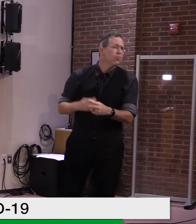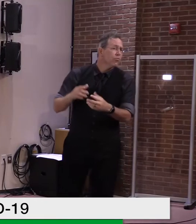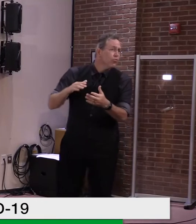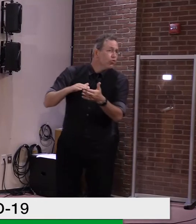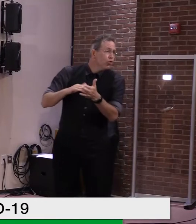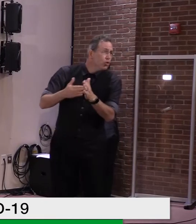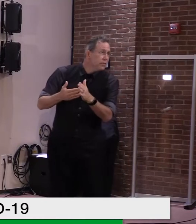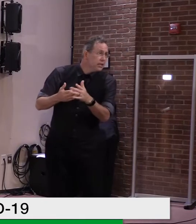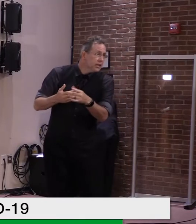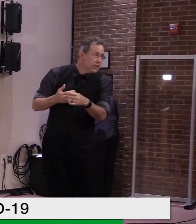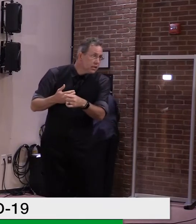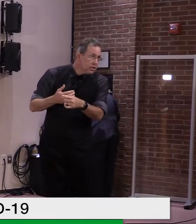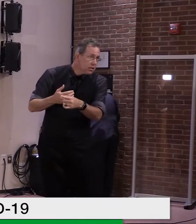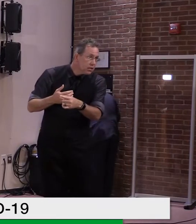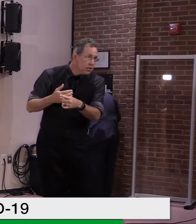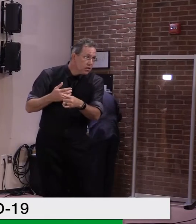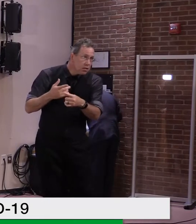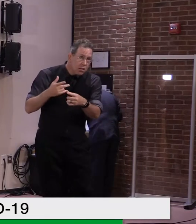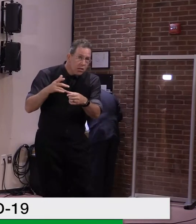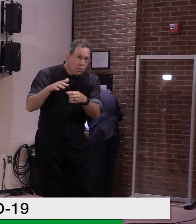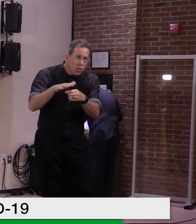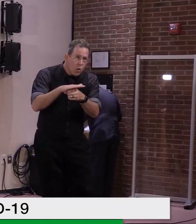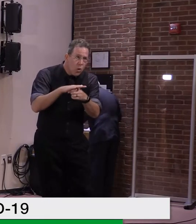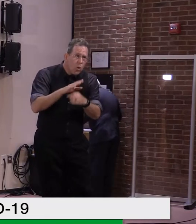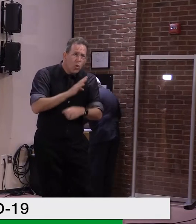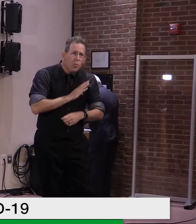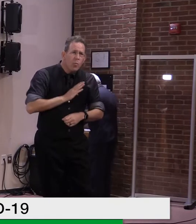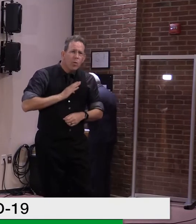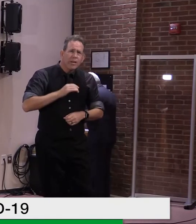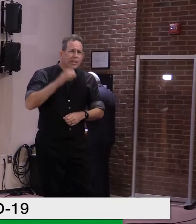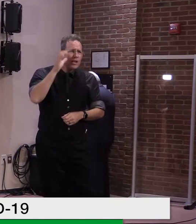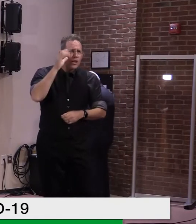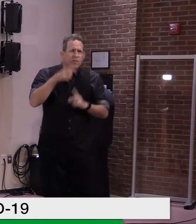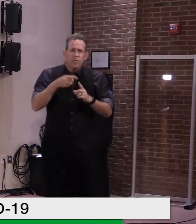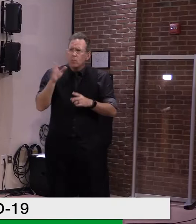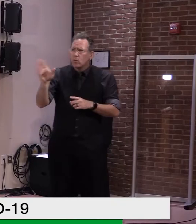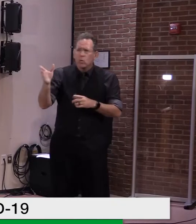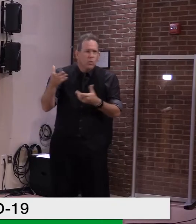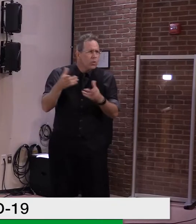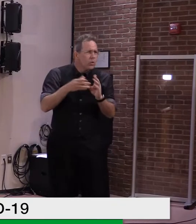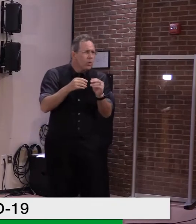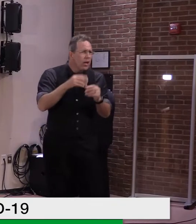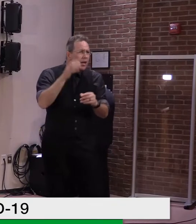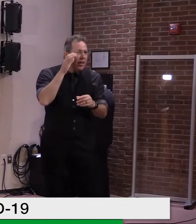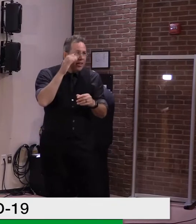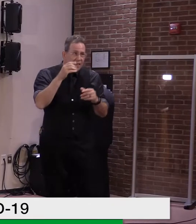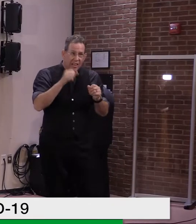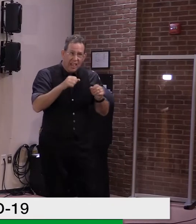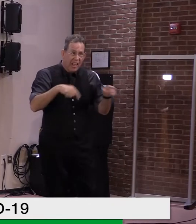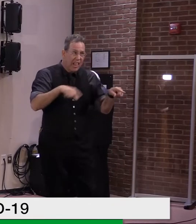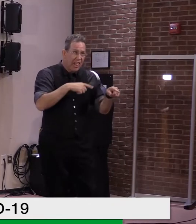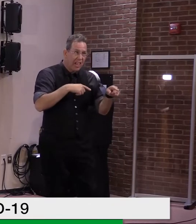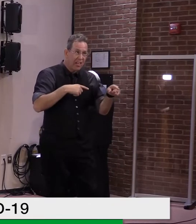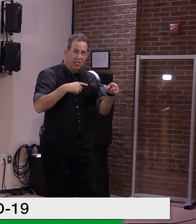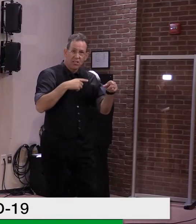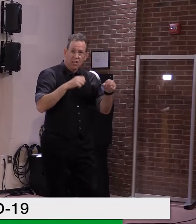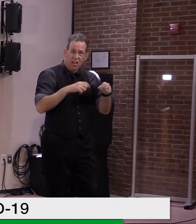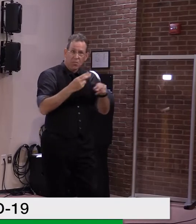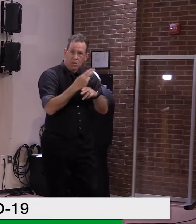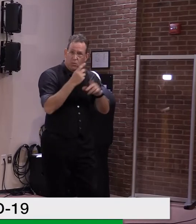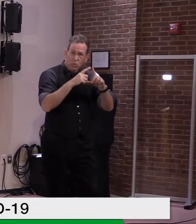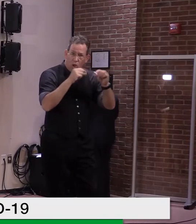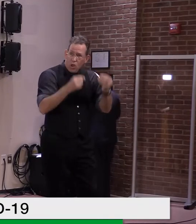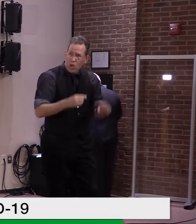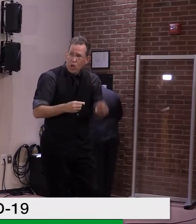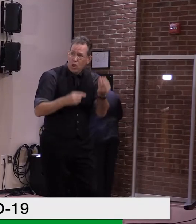your vaccination or you've got to wear a mask, or they're not allowed to put any restrictions on.